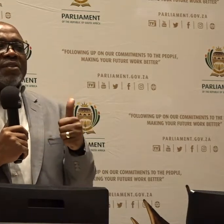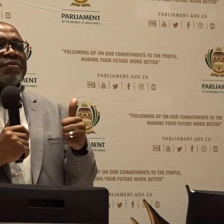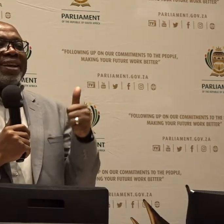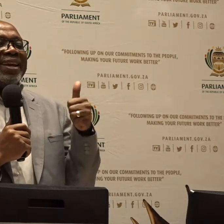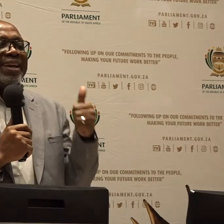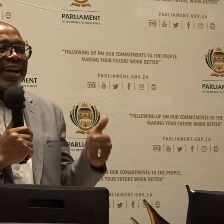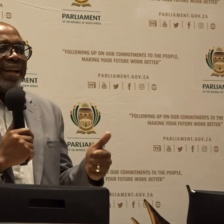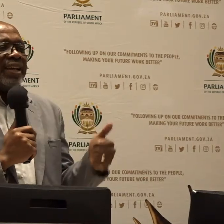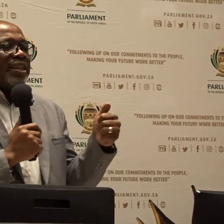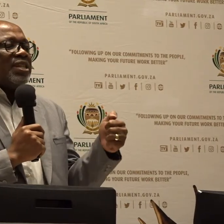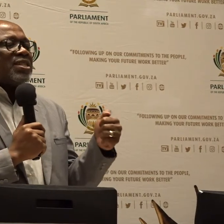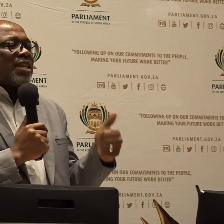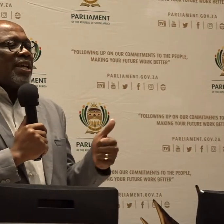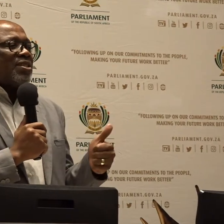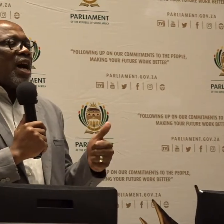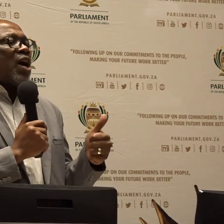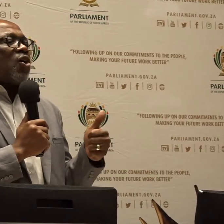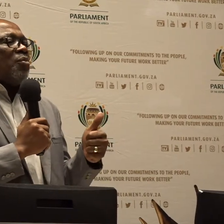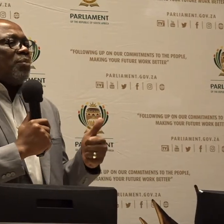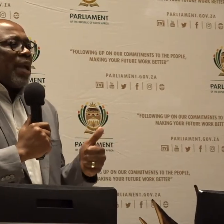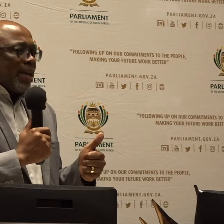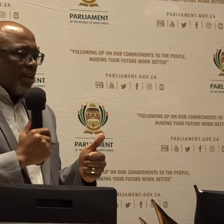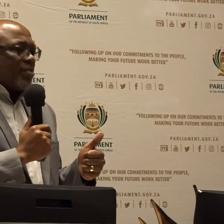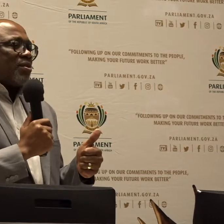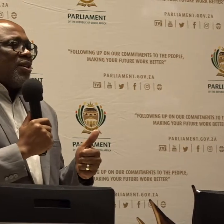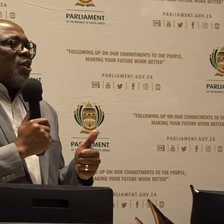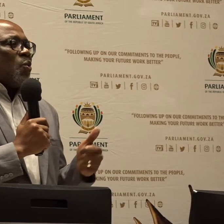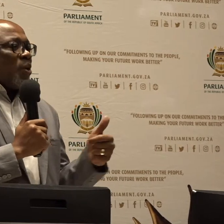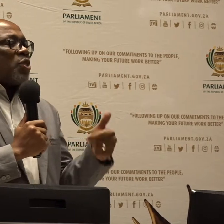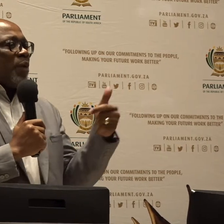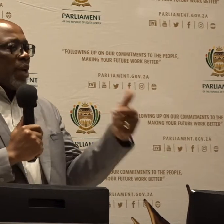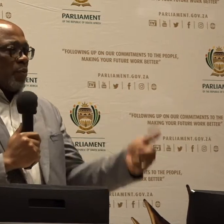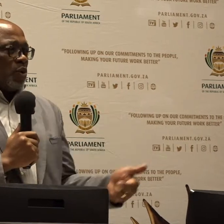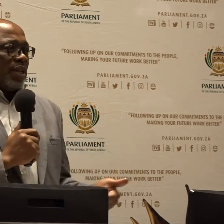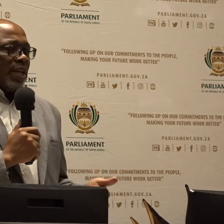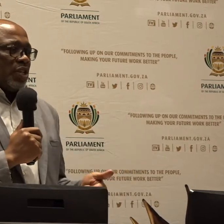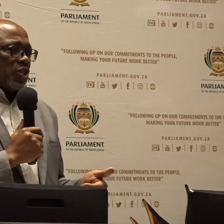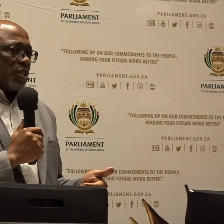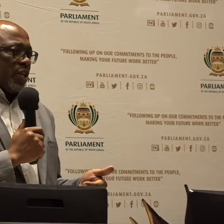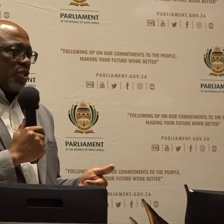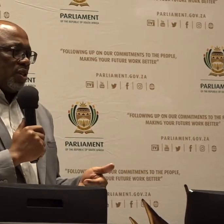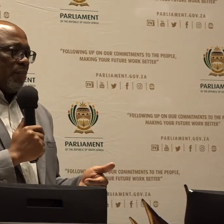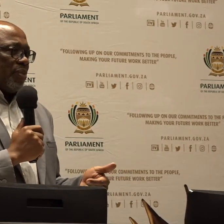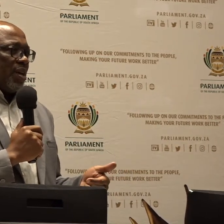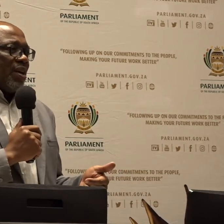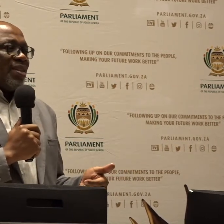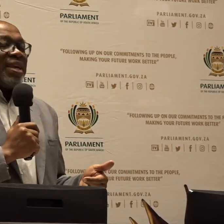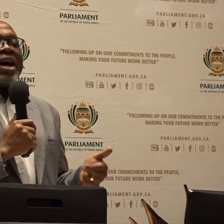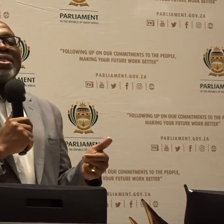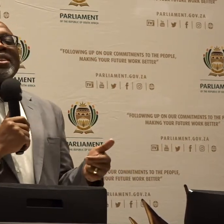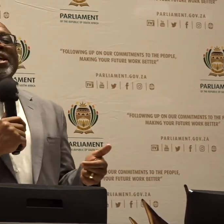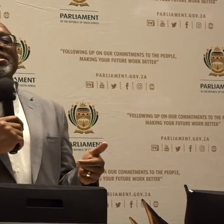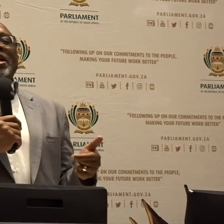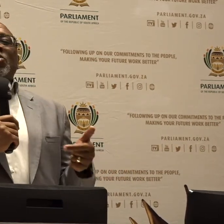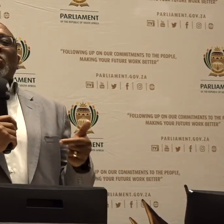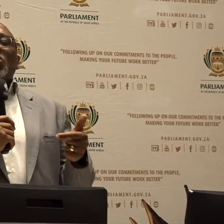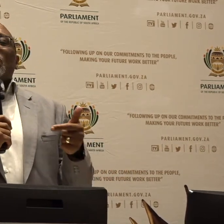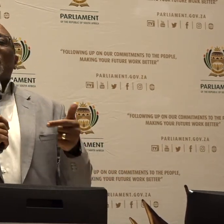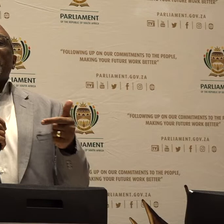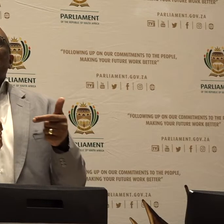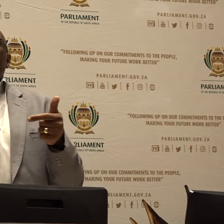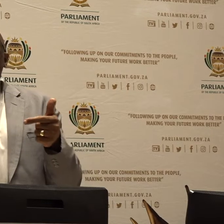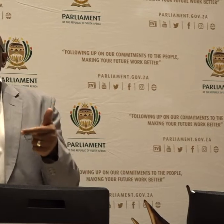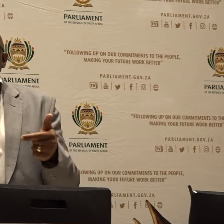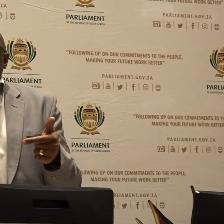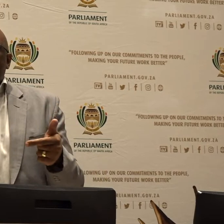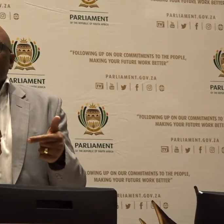check if legally these things are compliant with being put in legislation there are things that do